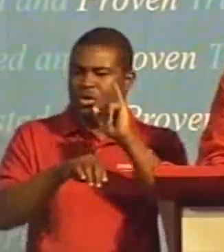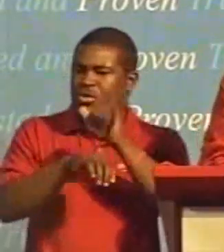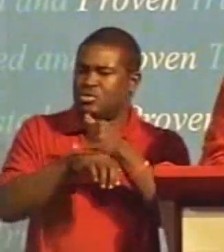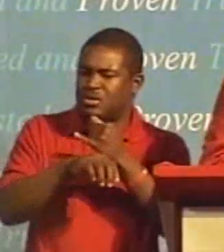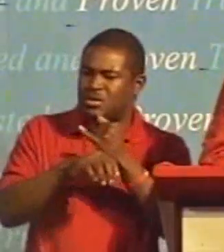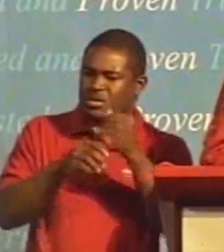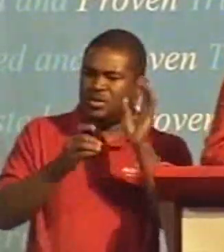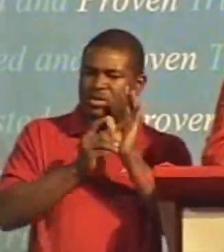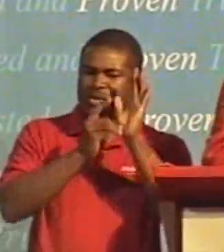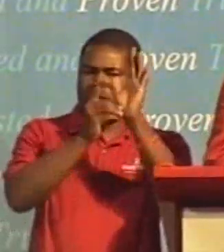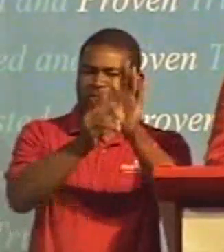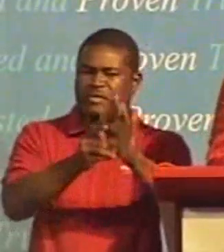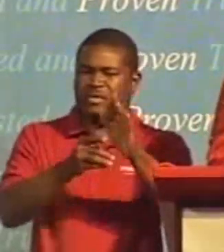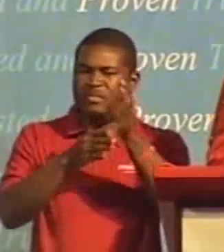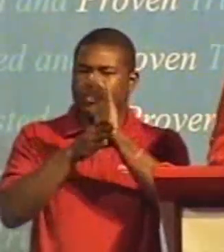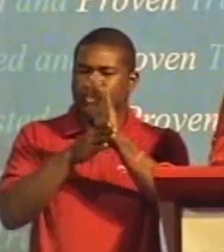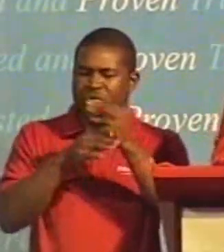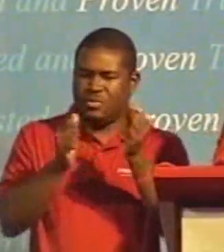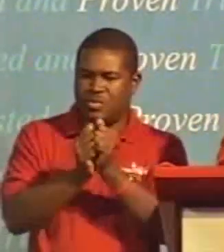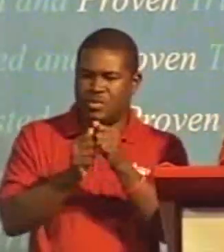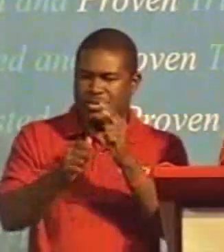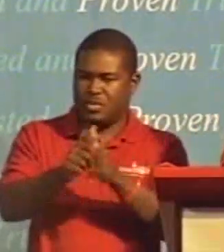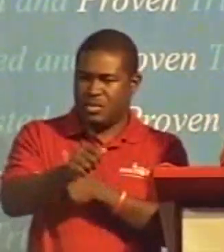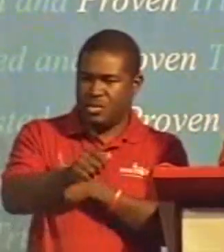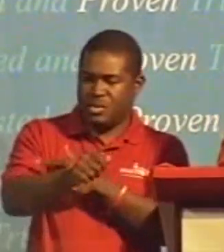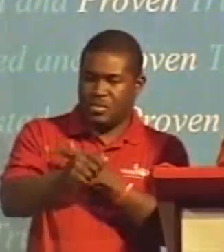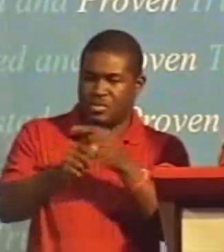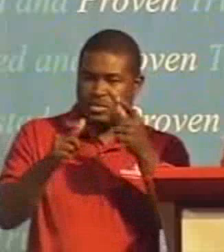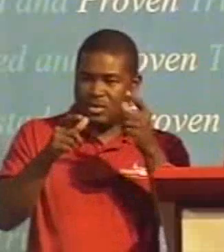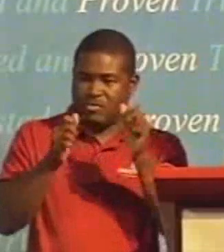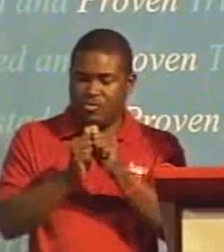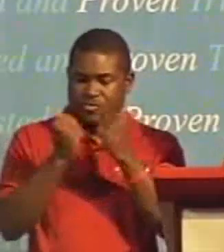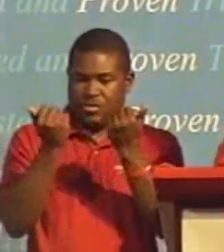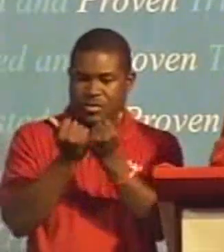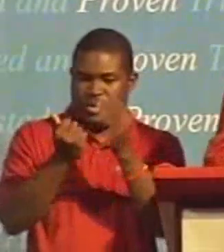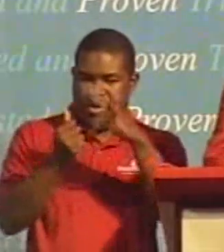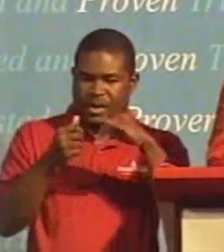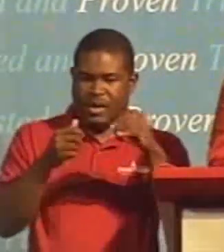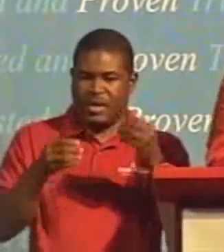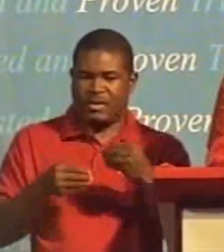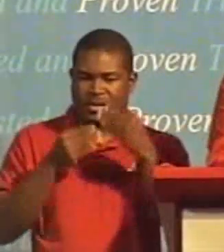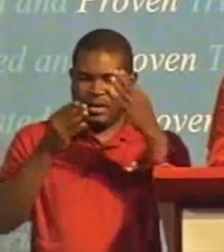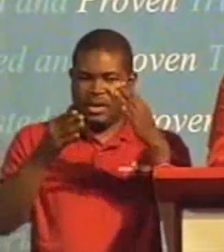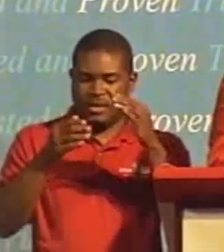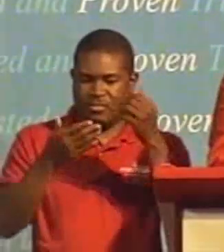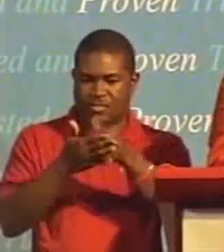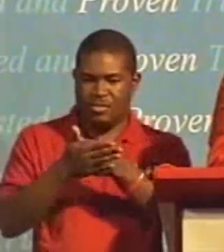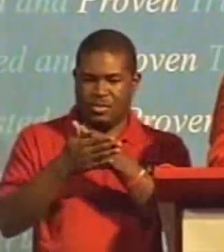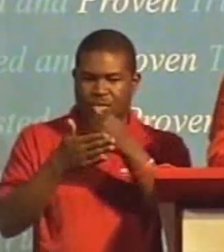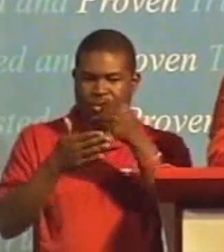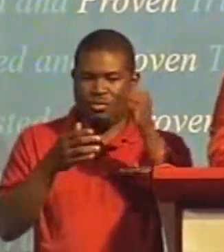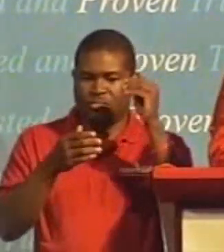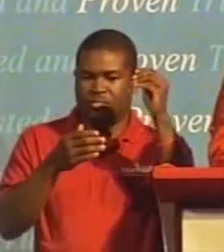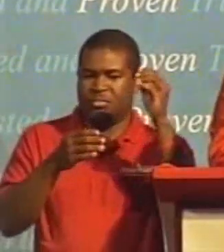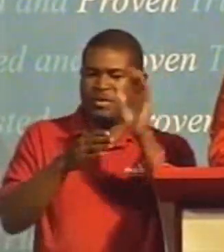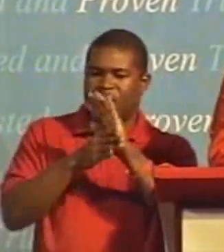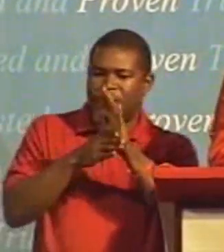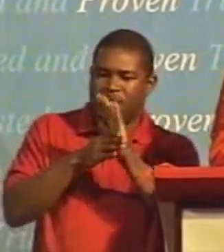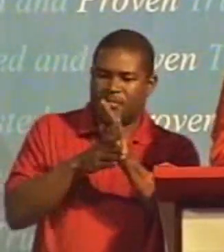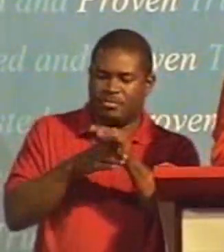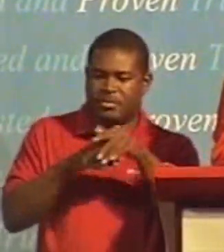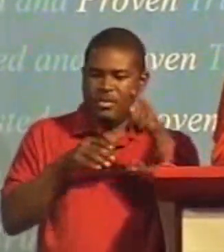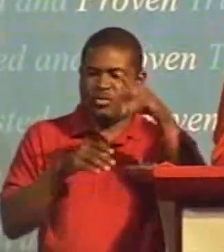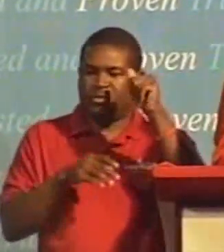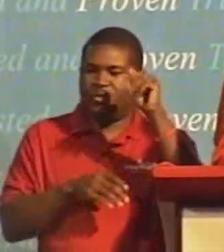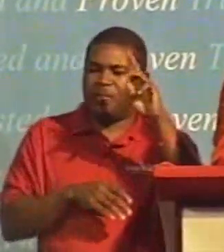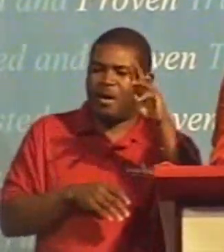signage, we have a long-range program to renew and develop new beach parks throughout New Providence. One of them, for those of you who live